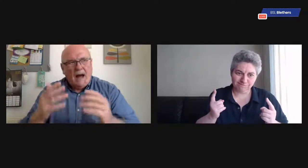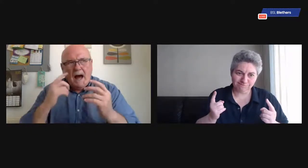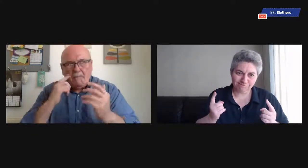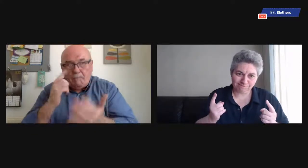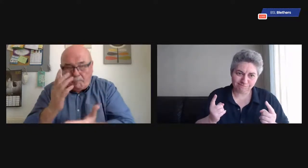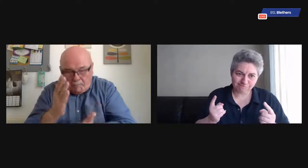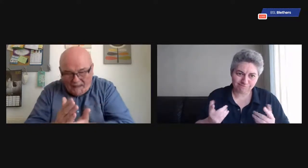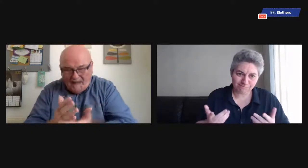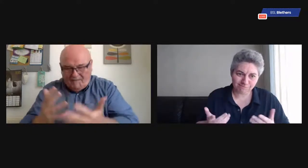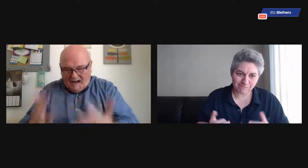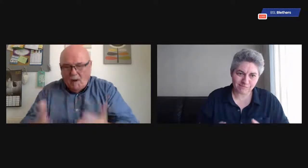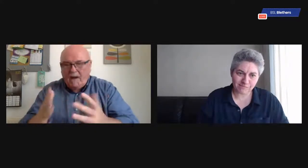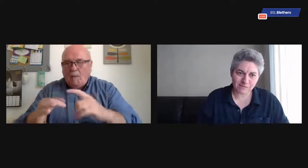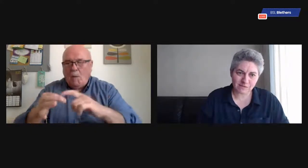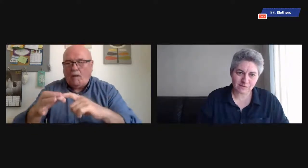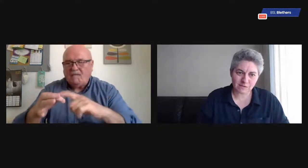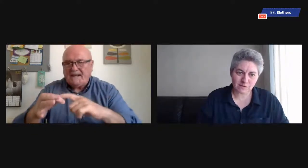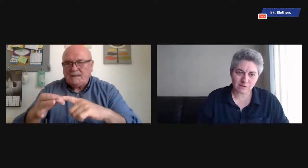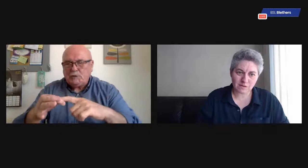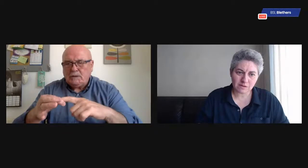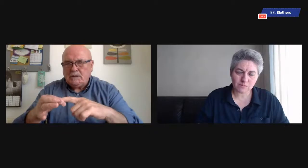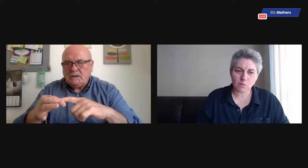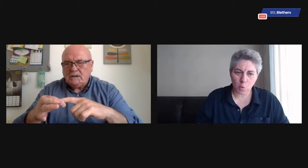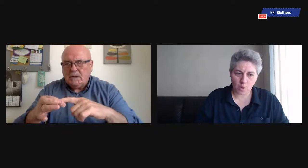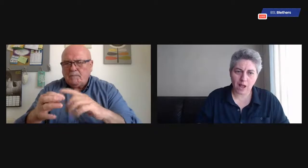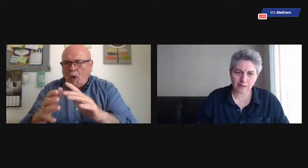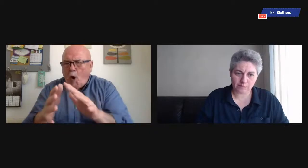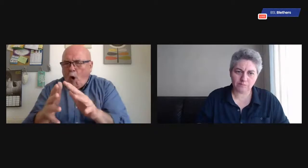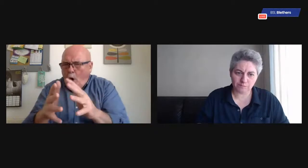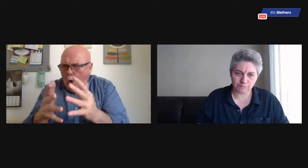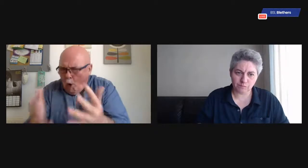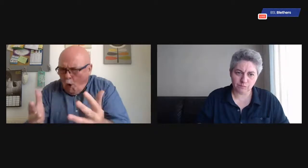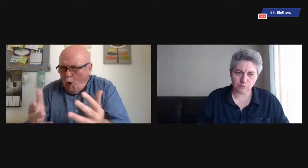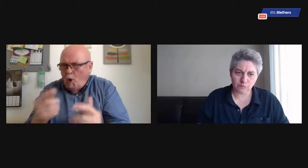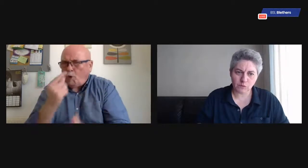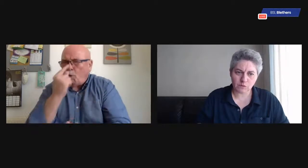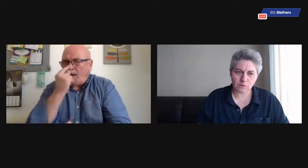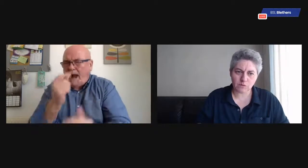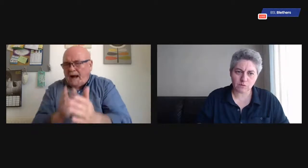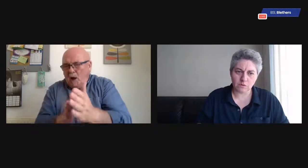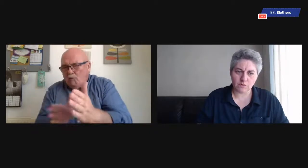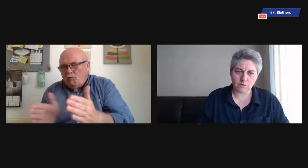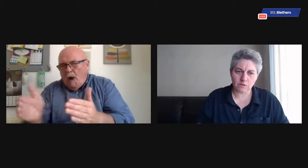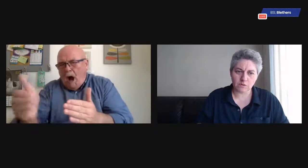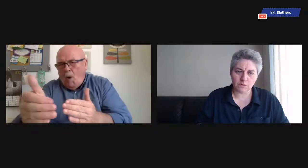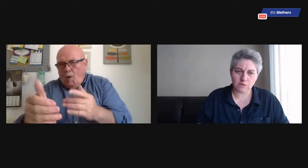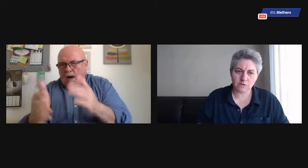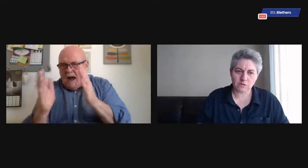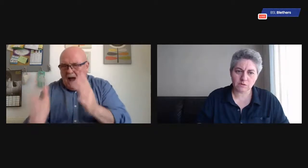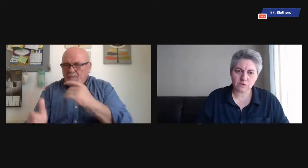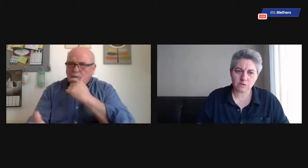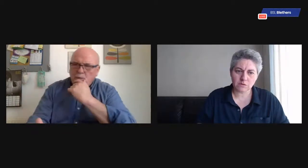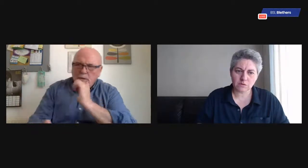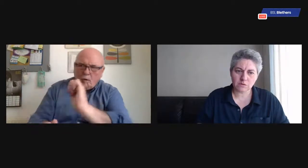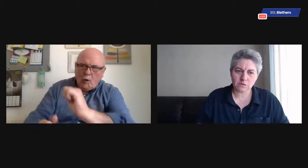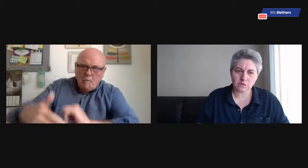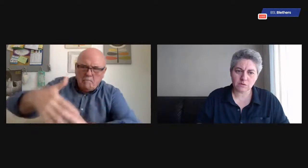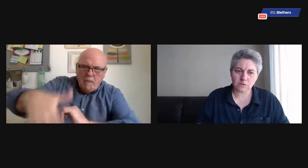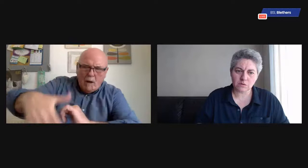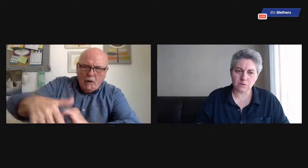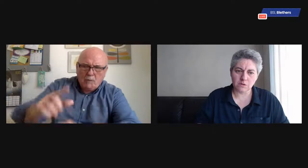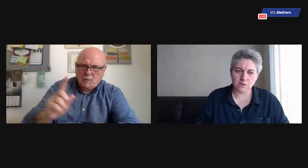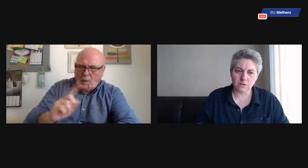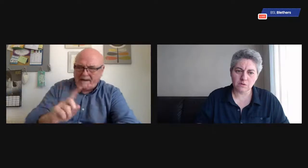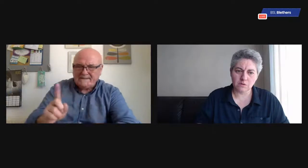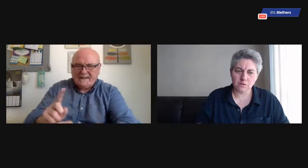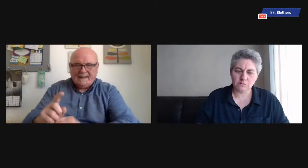looking for things that are matching that. But I believe the qualifications, you can go through the